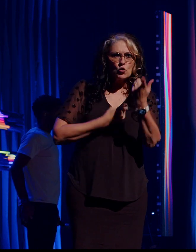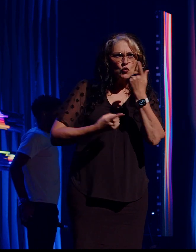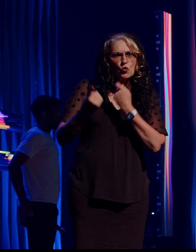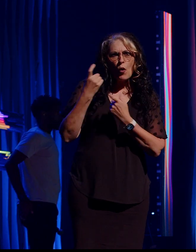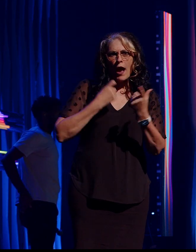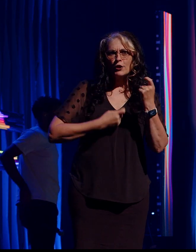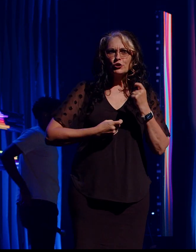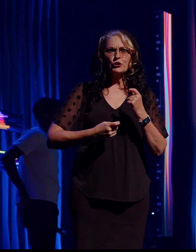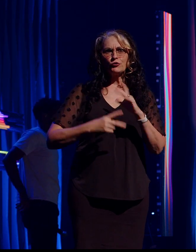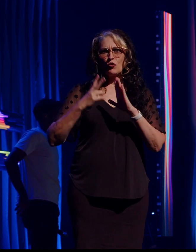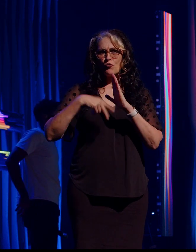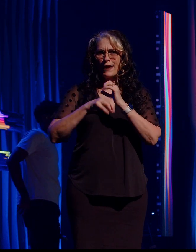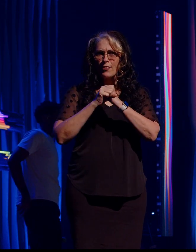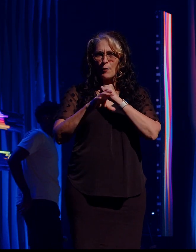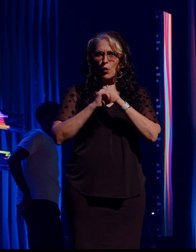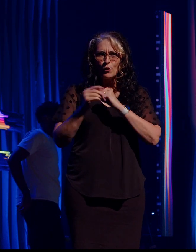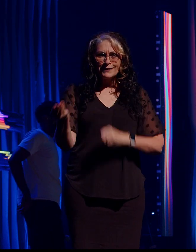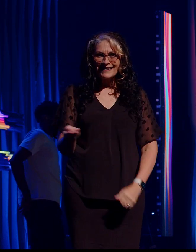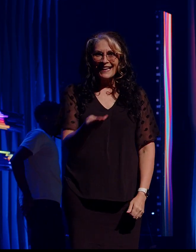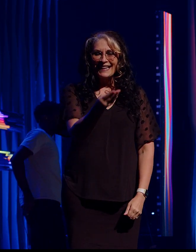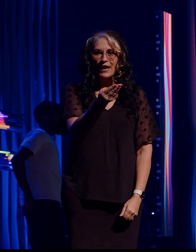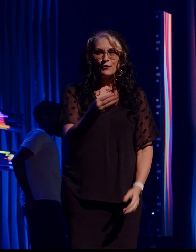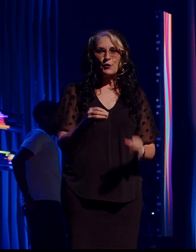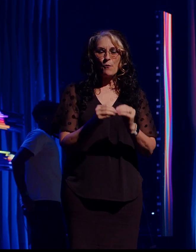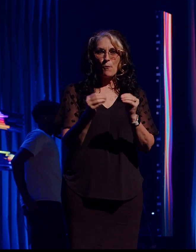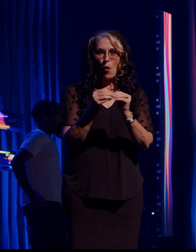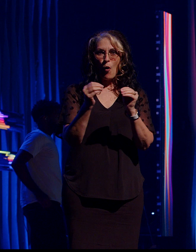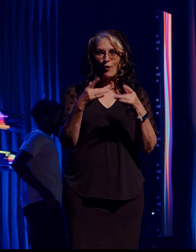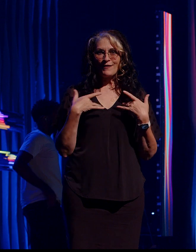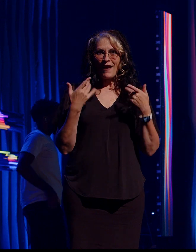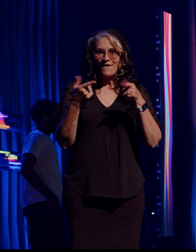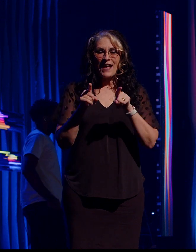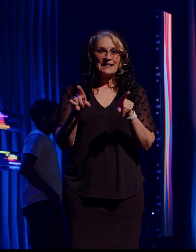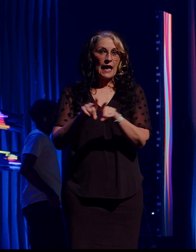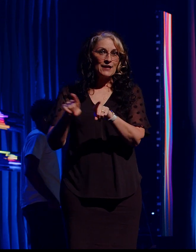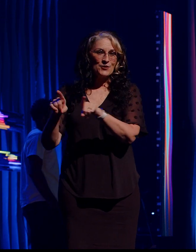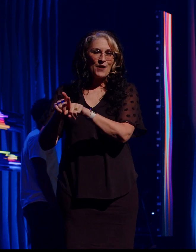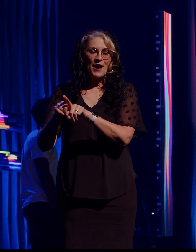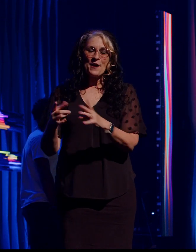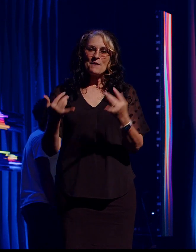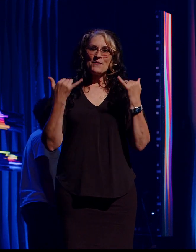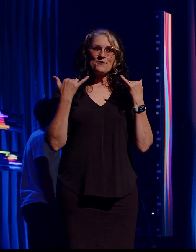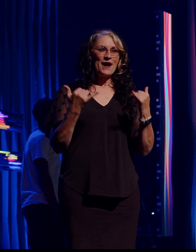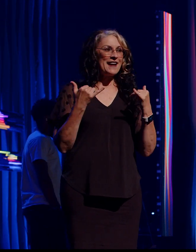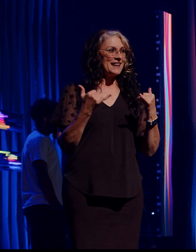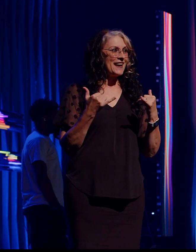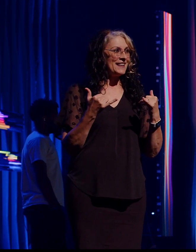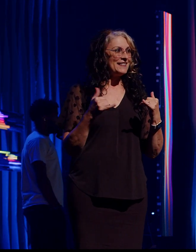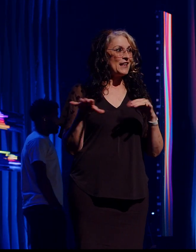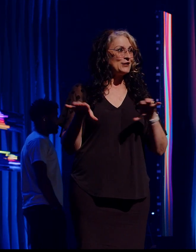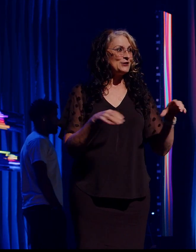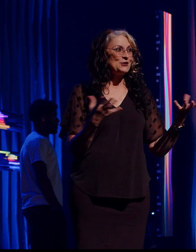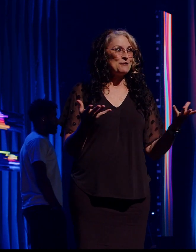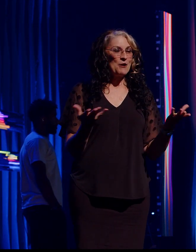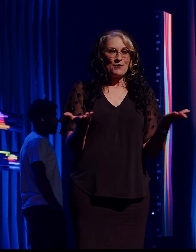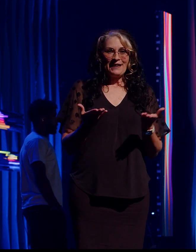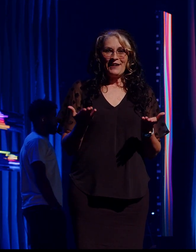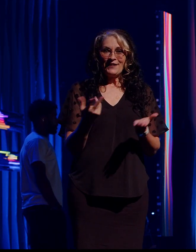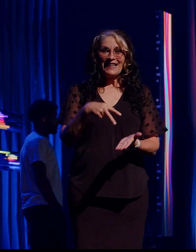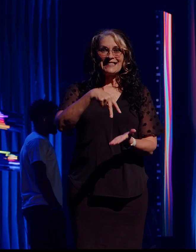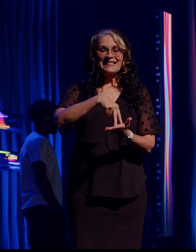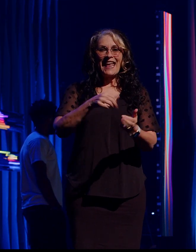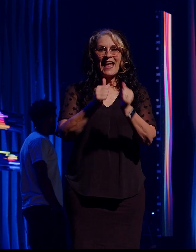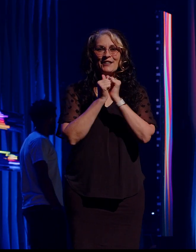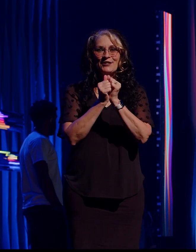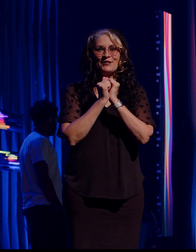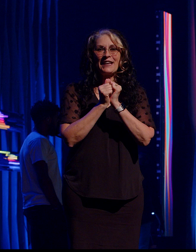you can look in our bulletin where there's more events on there as well. But right now, let's do what we came here to do. Let's stand together